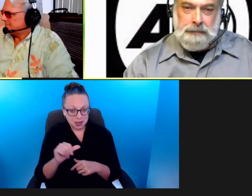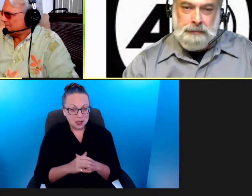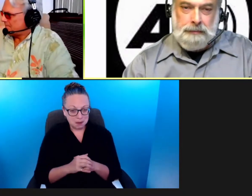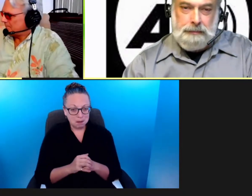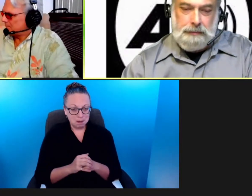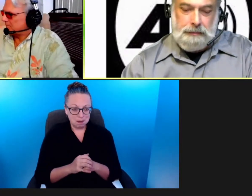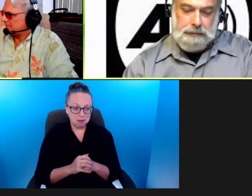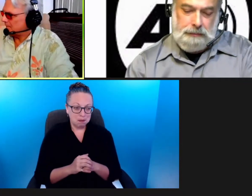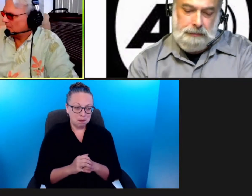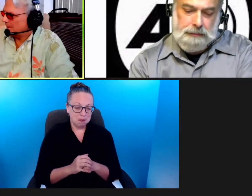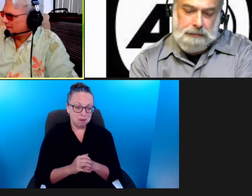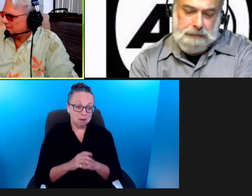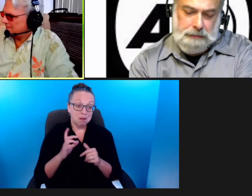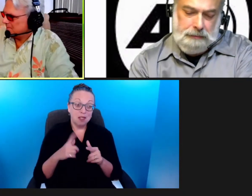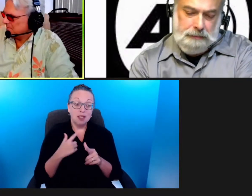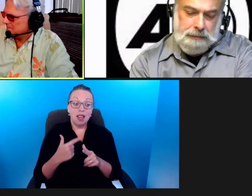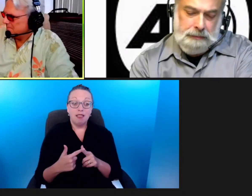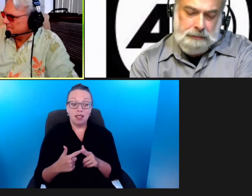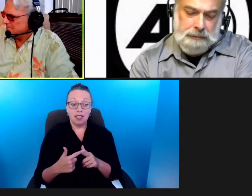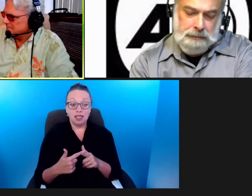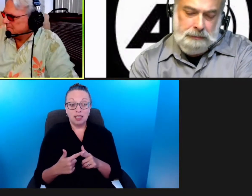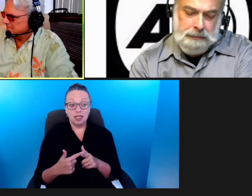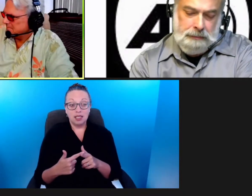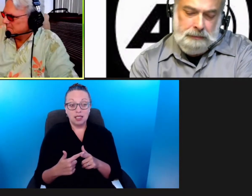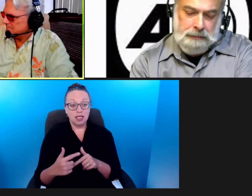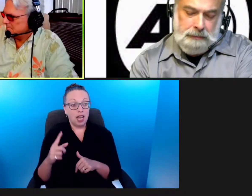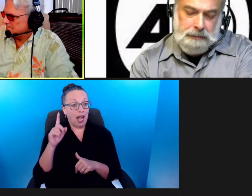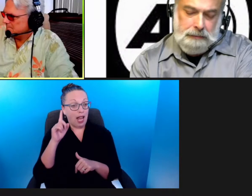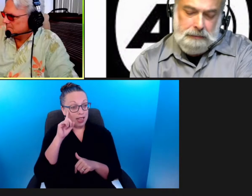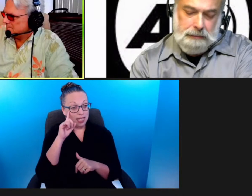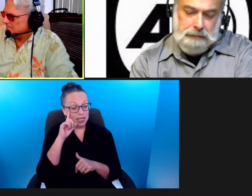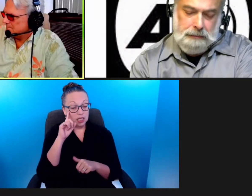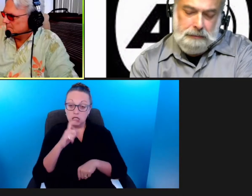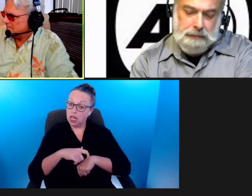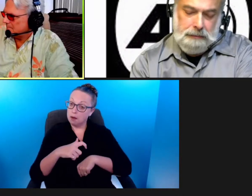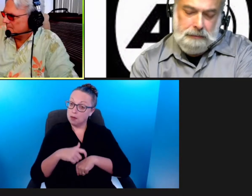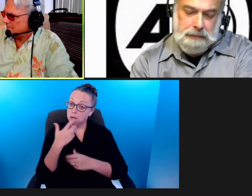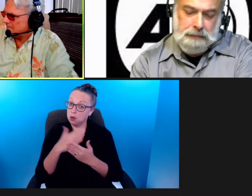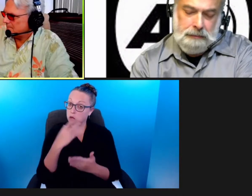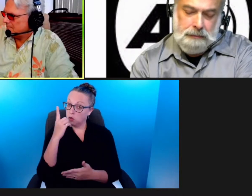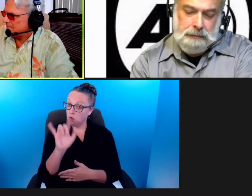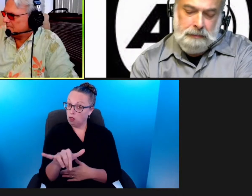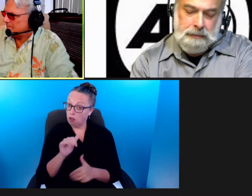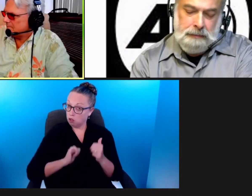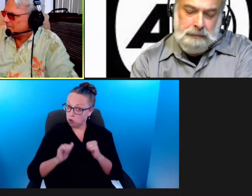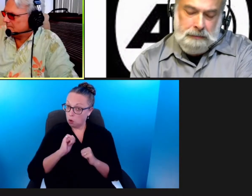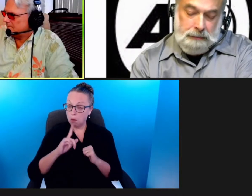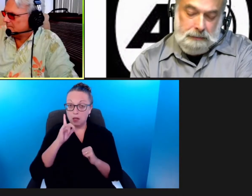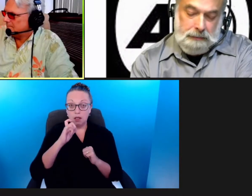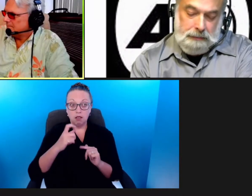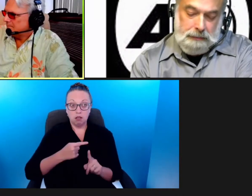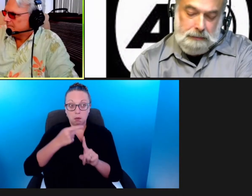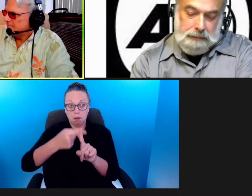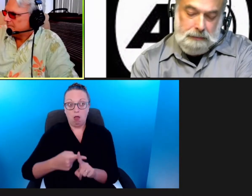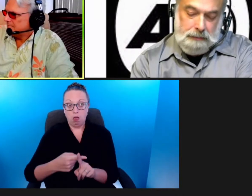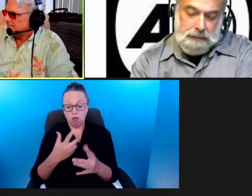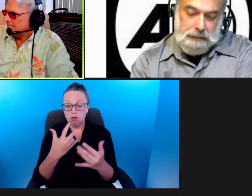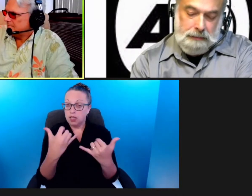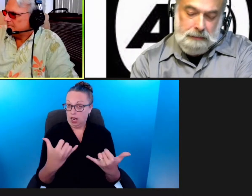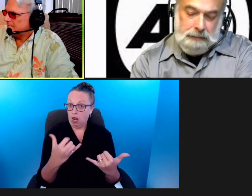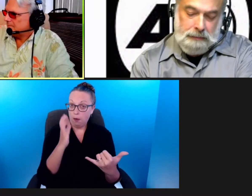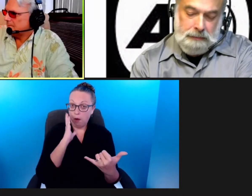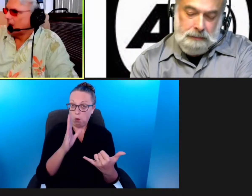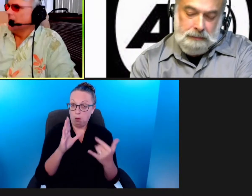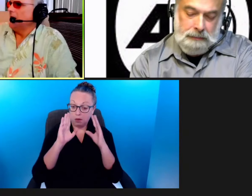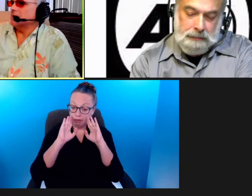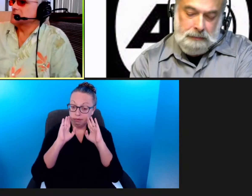Great. And then I think the timing was good for that show too, because there's a month coming up now that's going to be